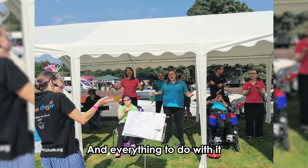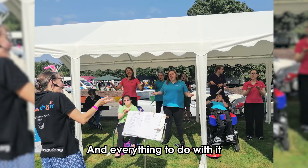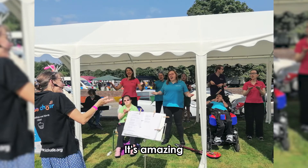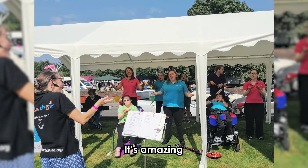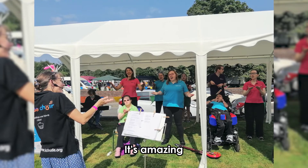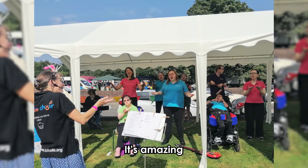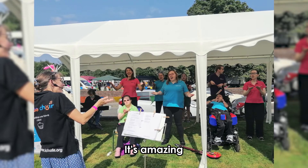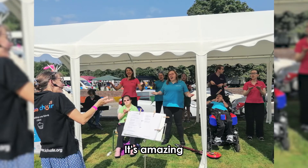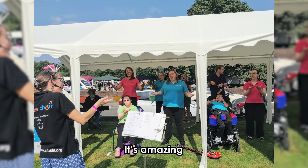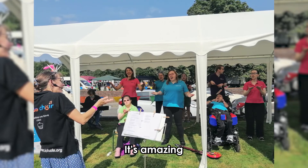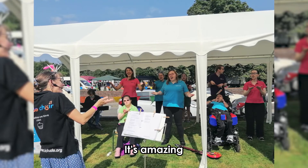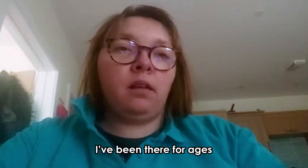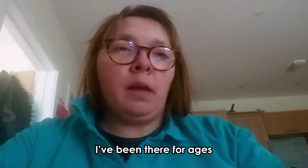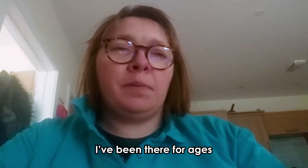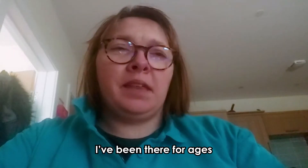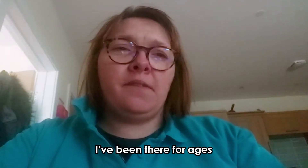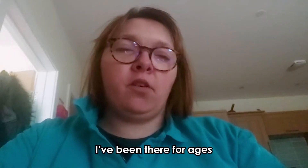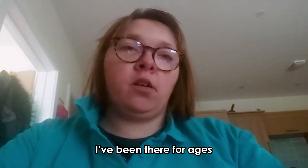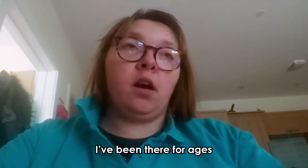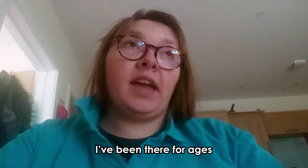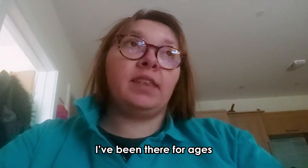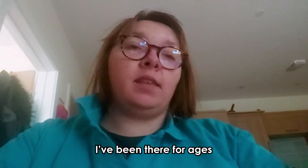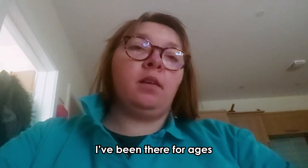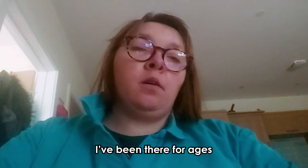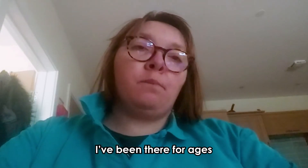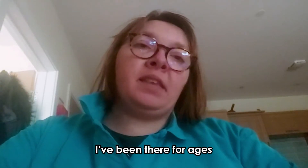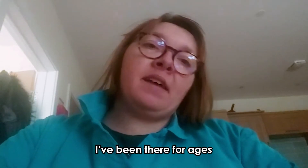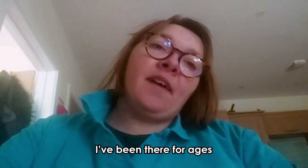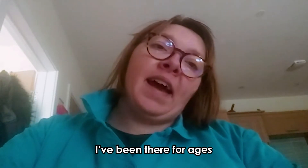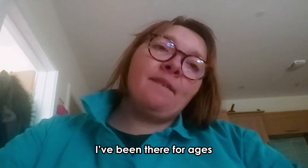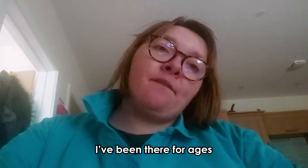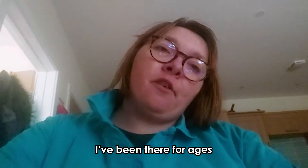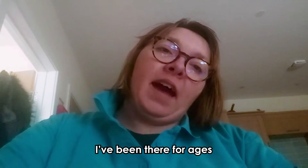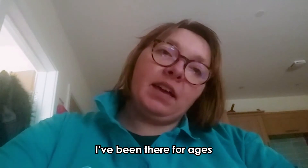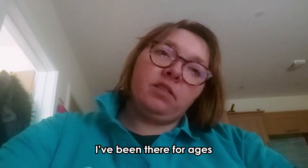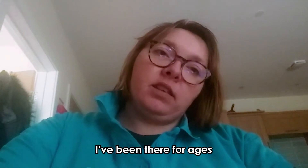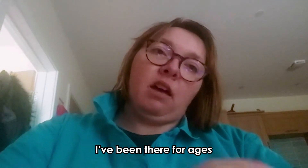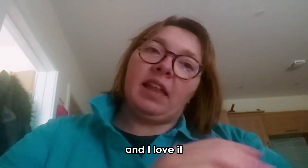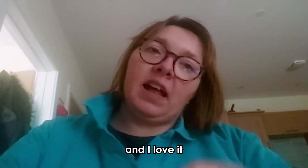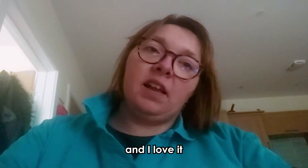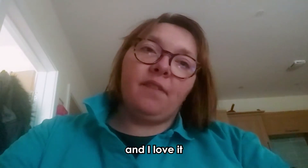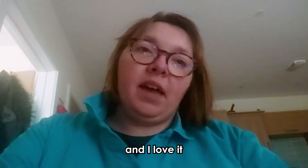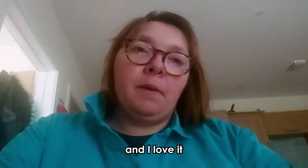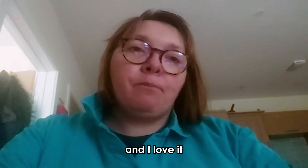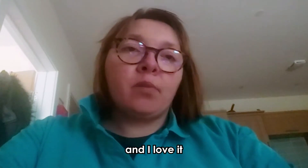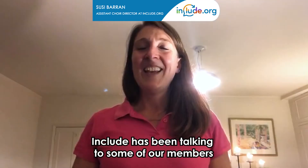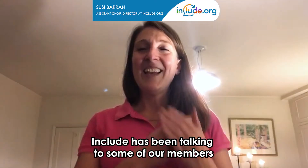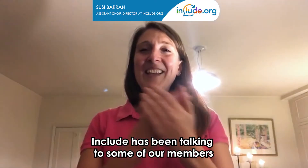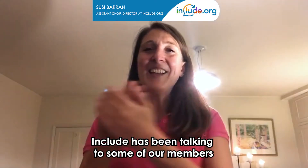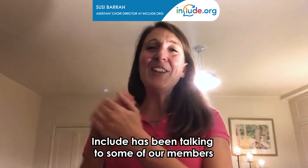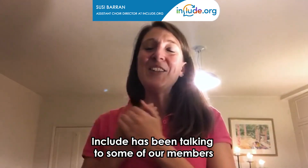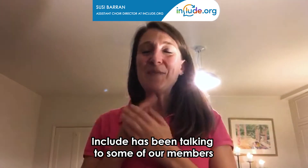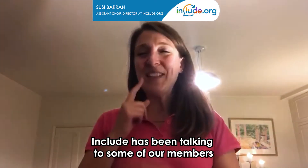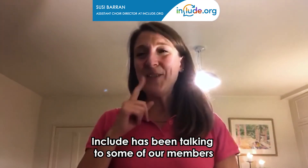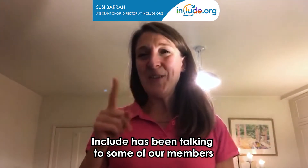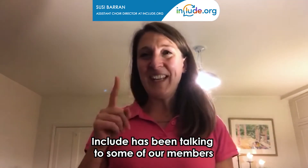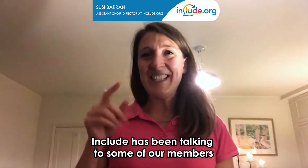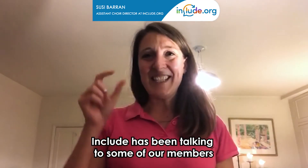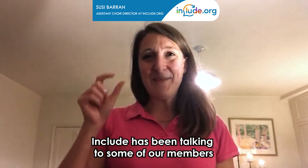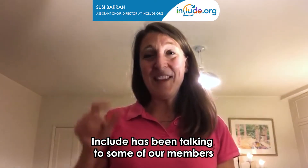It's amazing. I've been there for ages and I love it. Include have been talking to some of